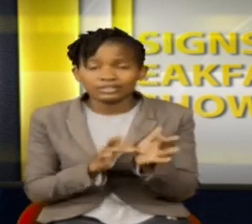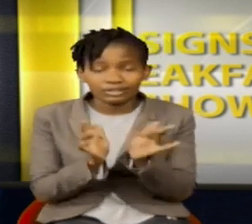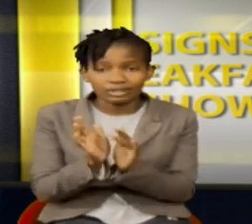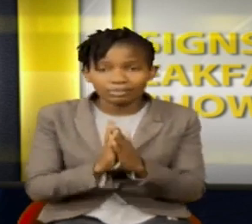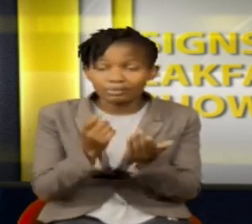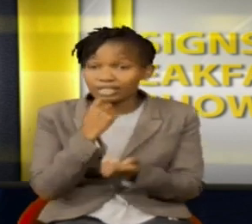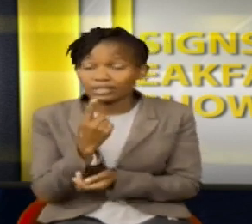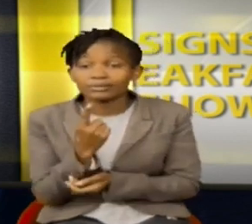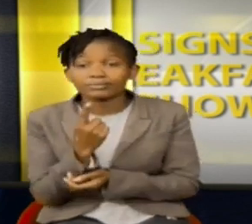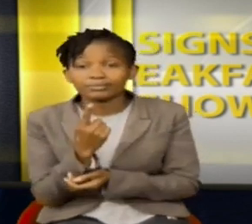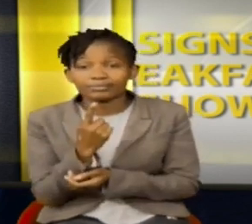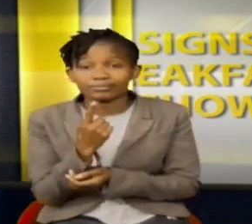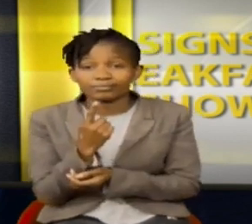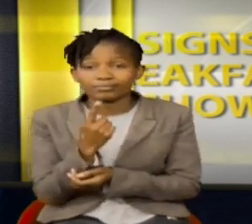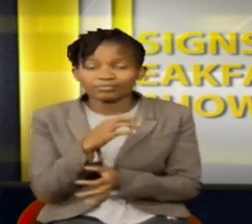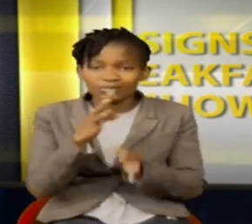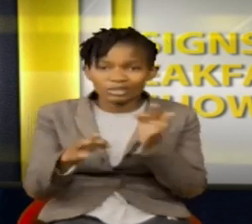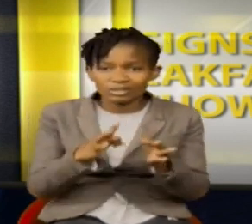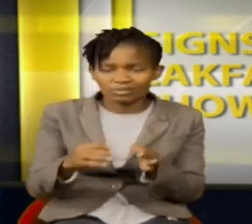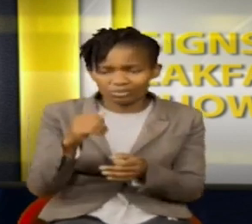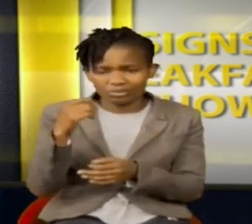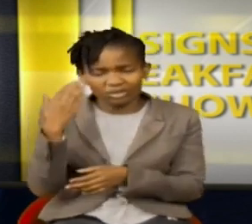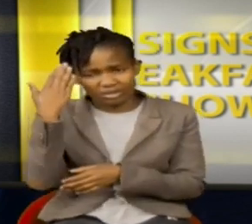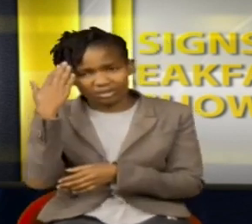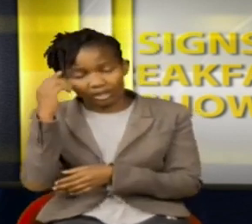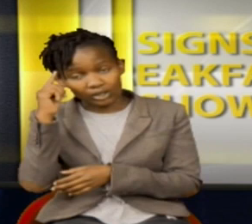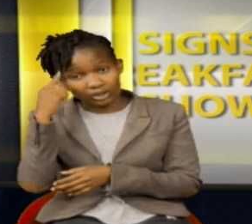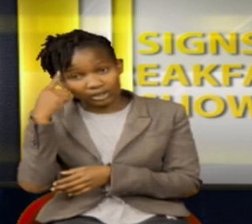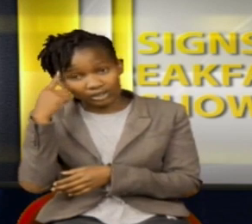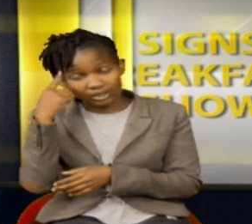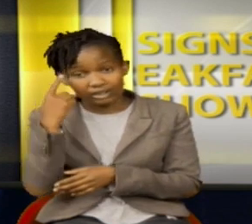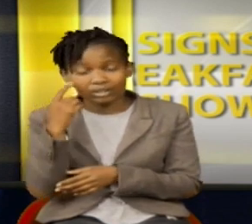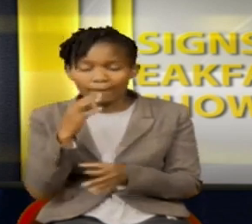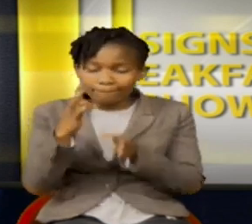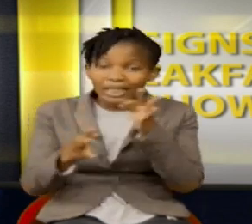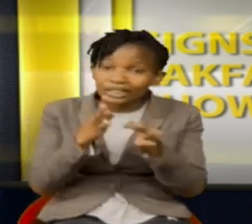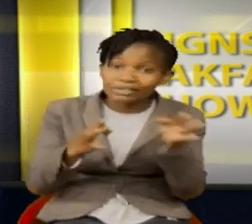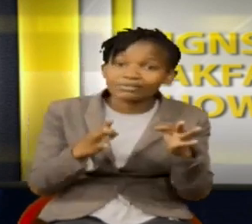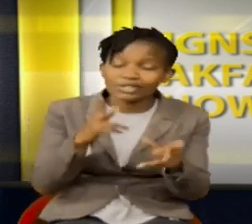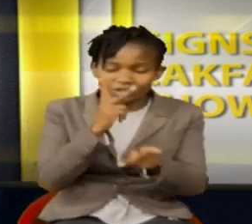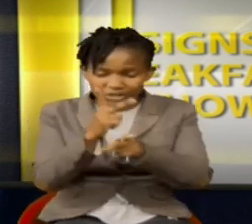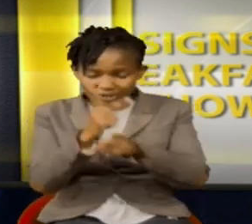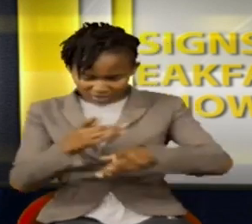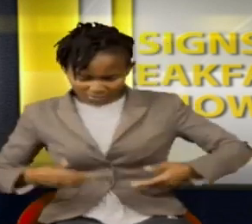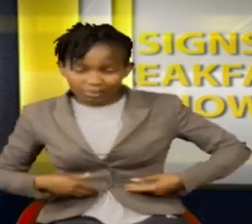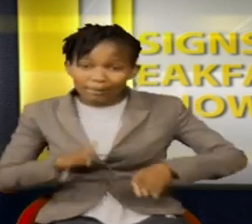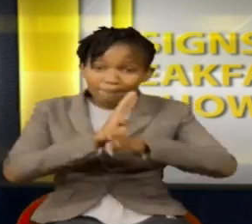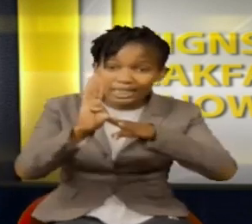said, The idle mind is the devil's workshop. Yeah. So if you keep young people busy with the right activities, the right